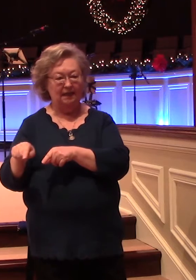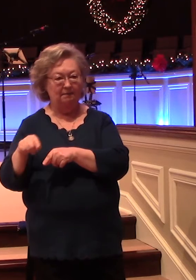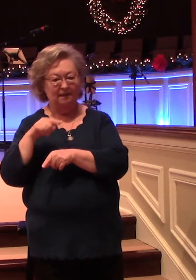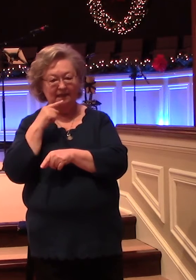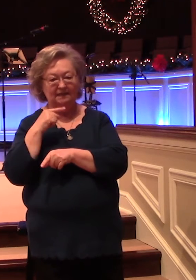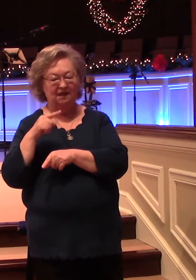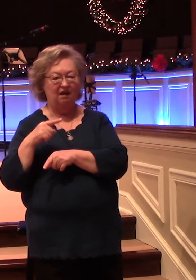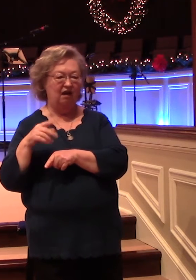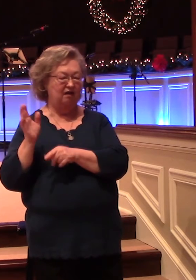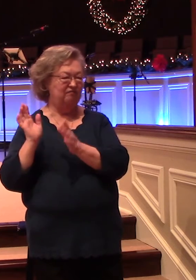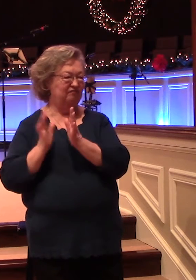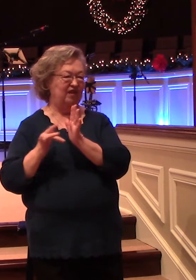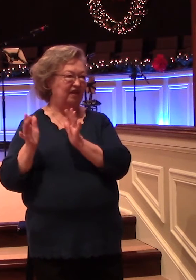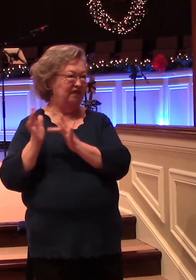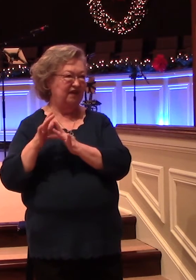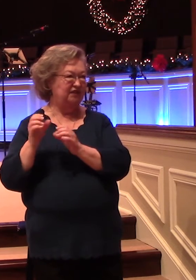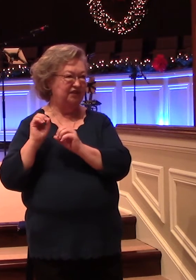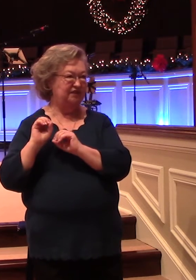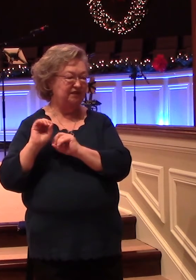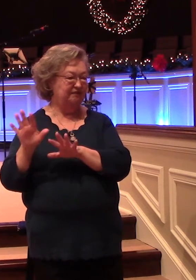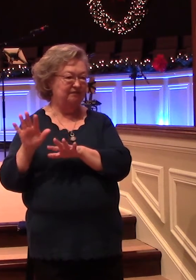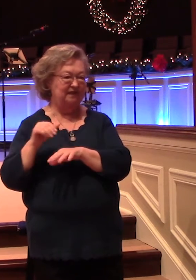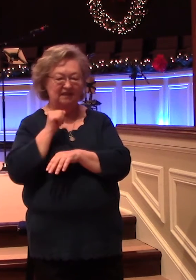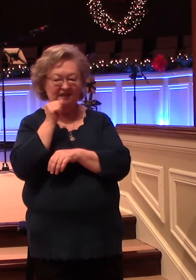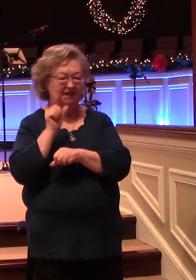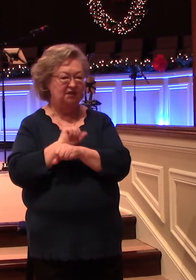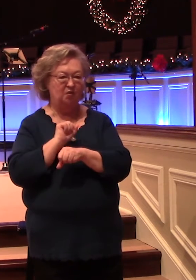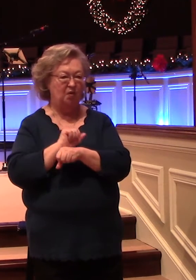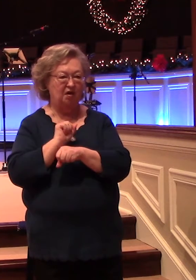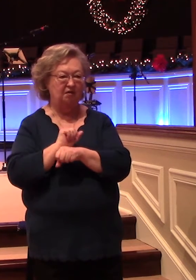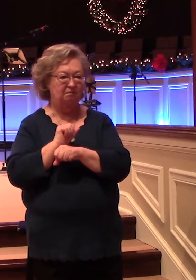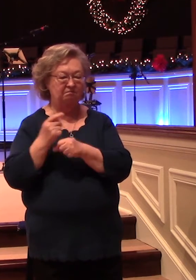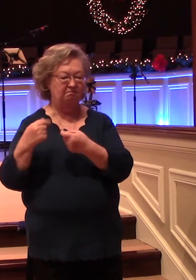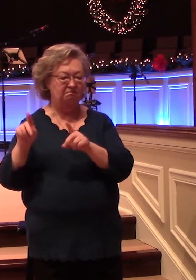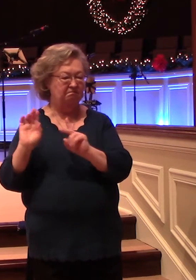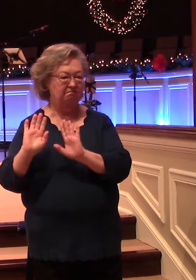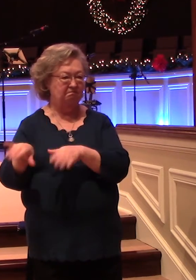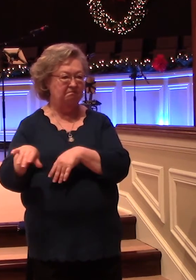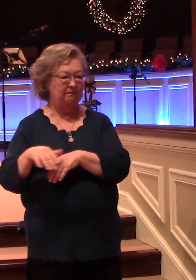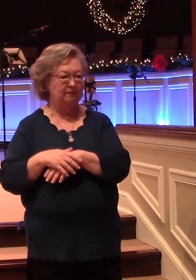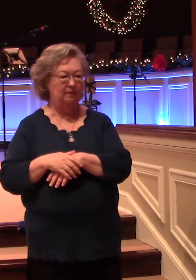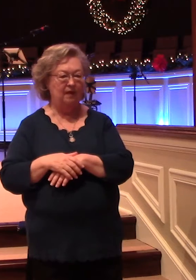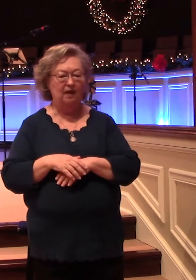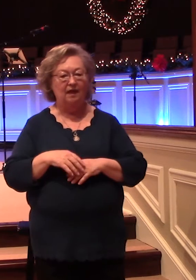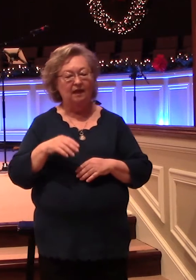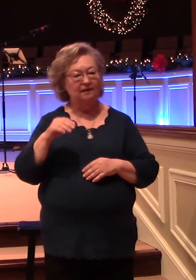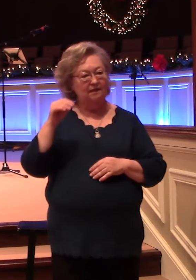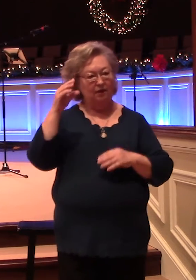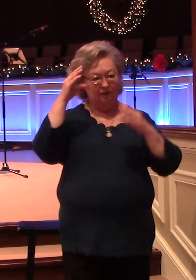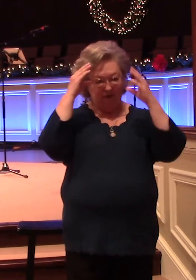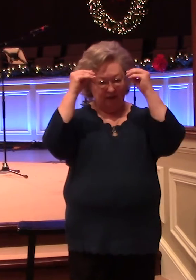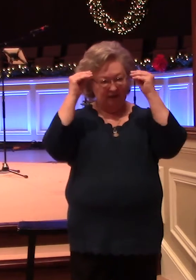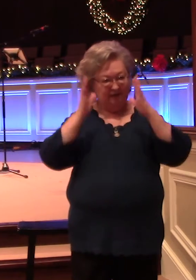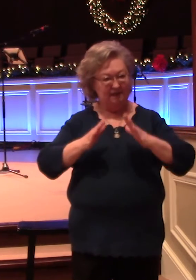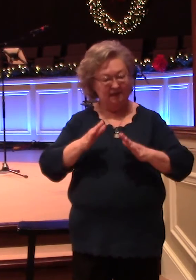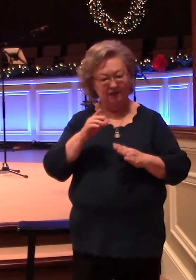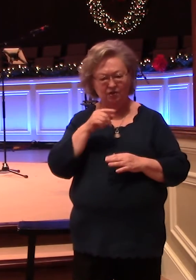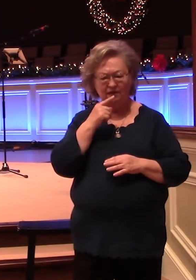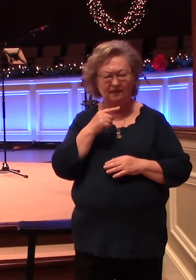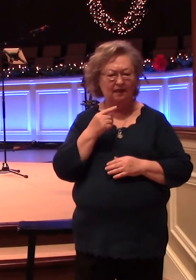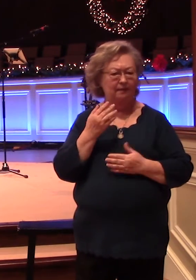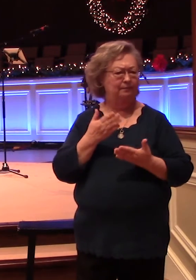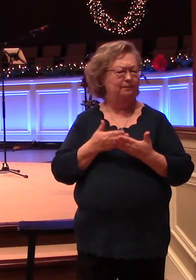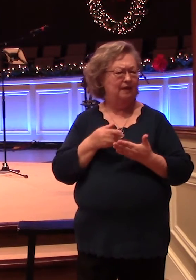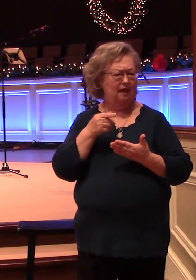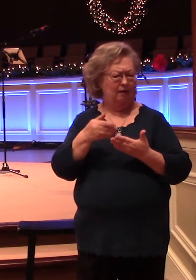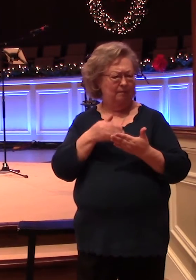just a bunch of junk. It just doesn't work anymore. It's so irrelevant. And the professor says, well, before you settle on that conclusion, I want you to do this between